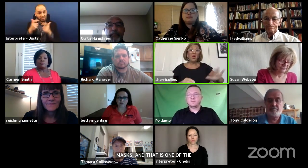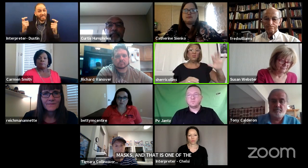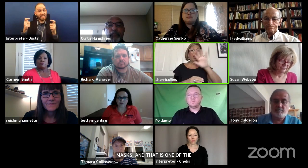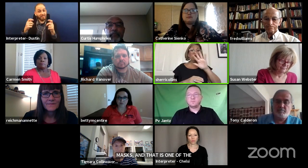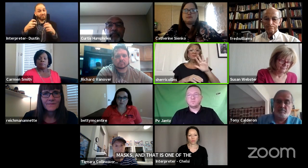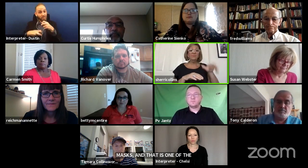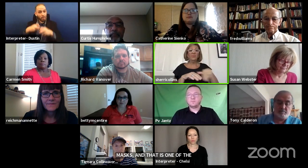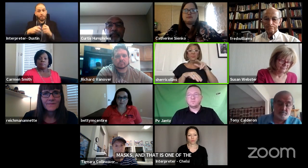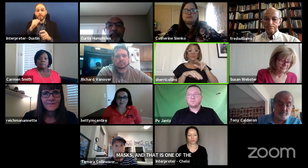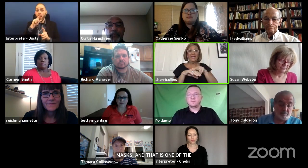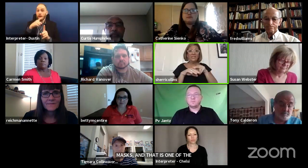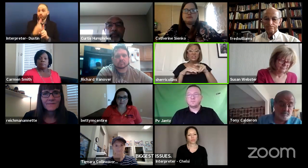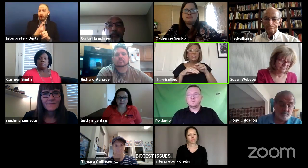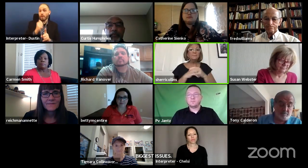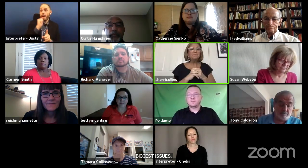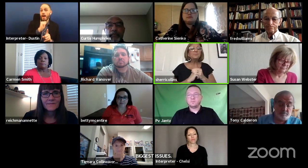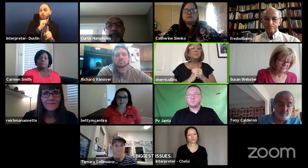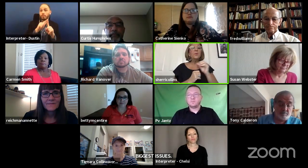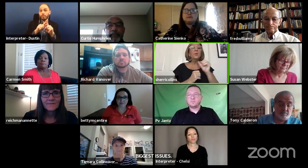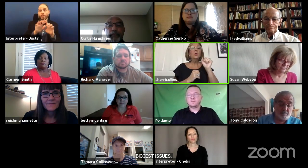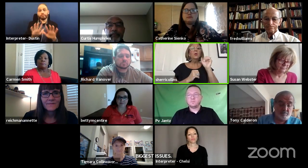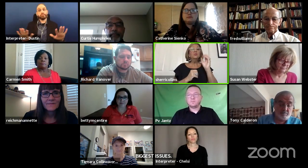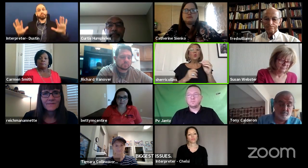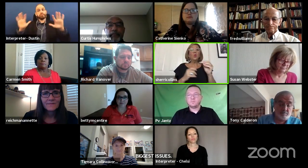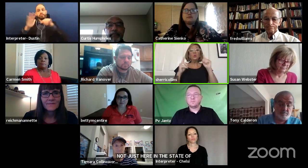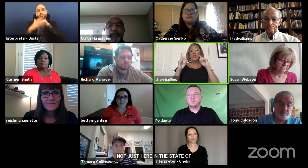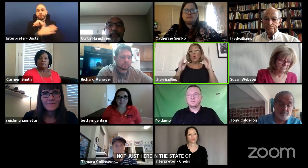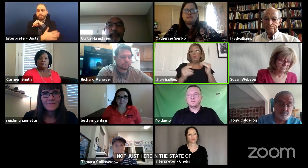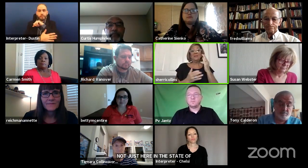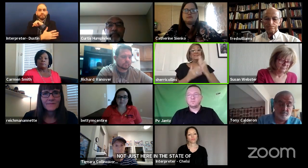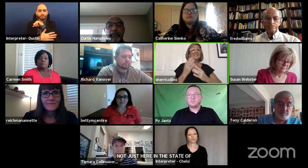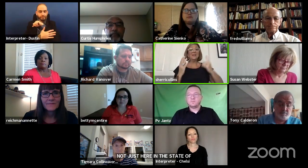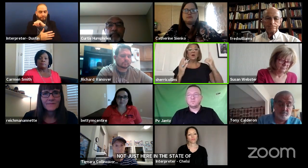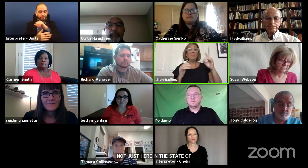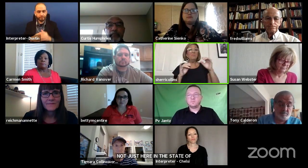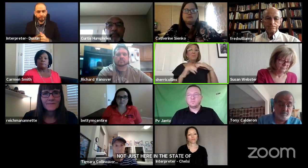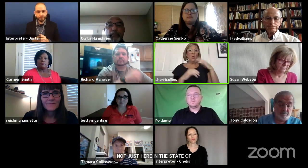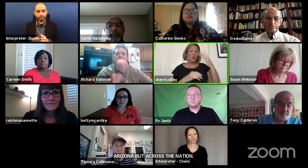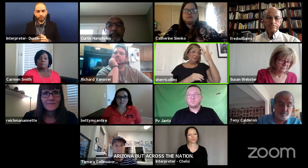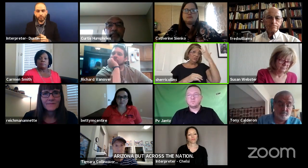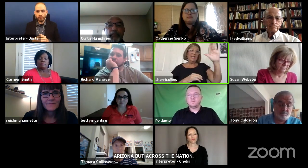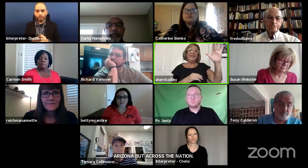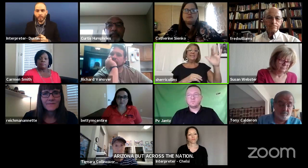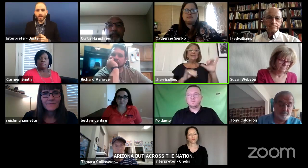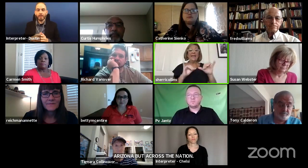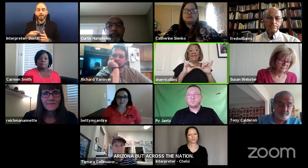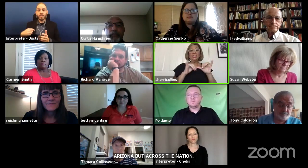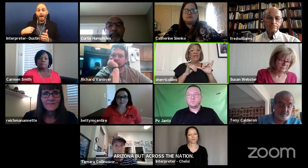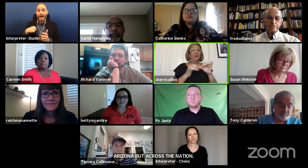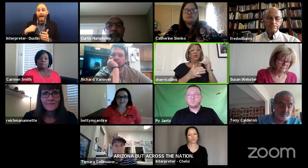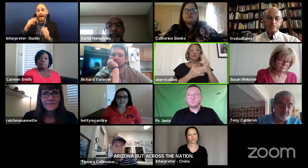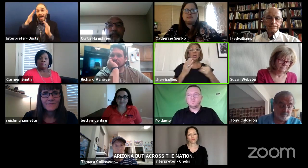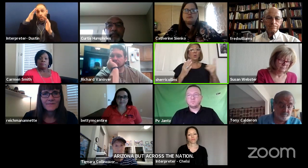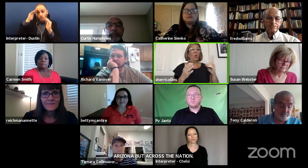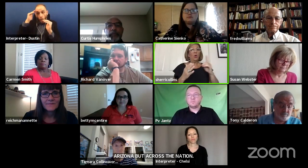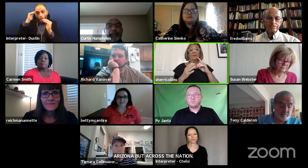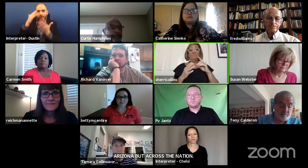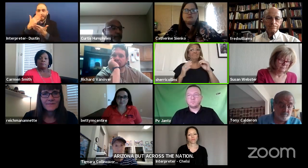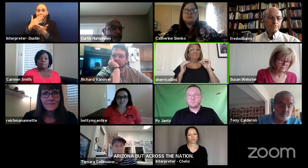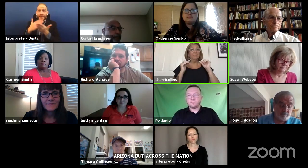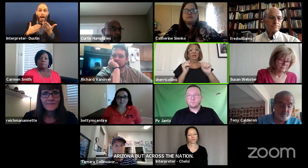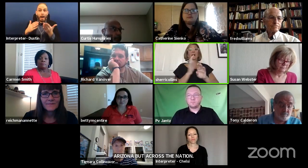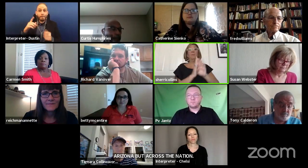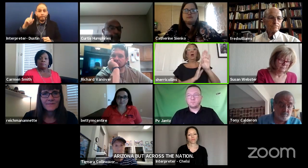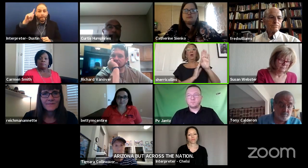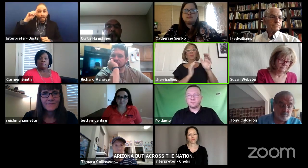but across the nation. So I was hoping some genius engineering or